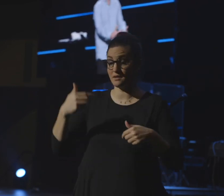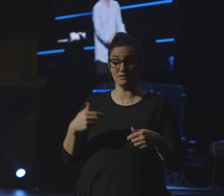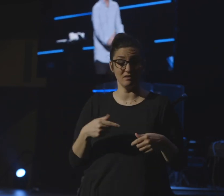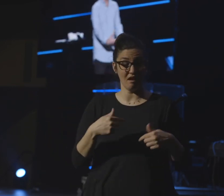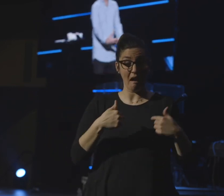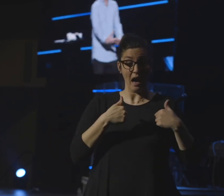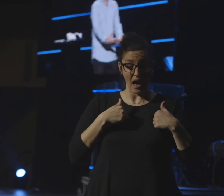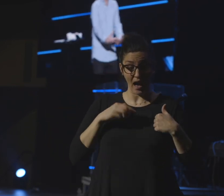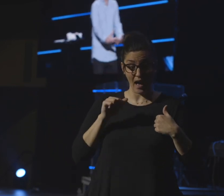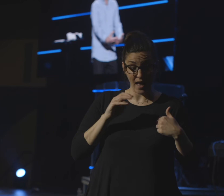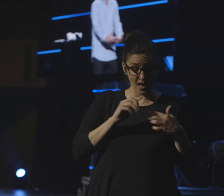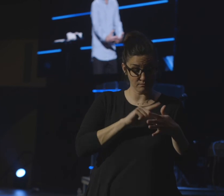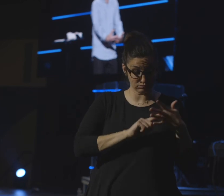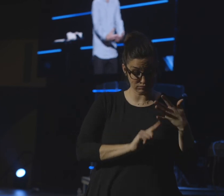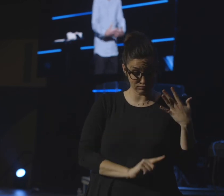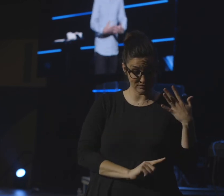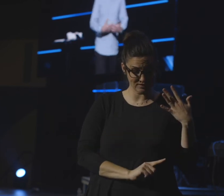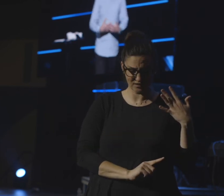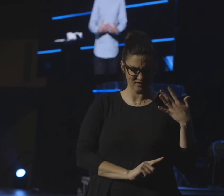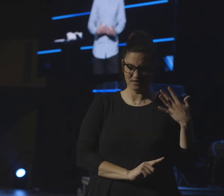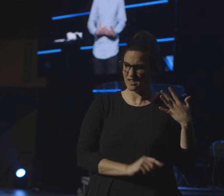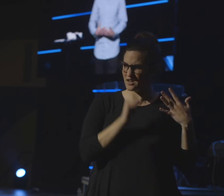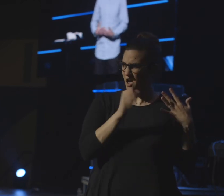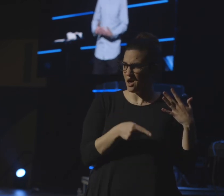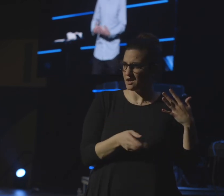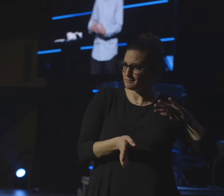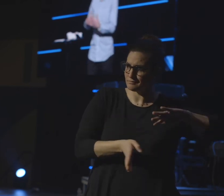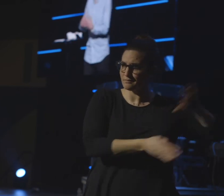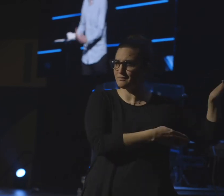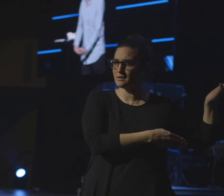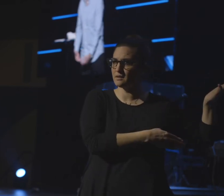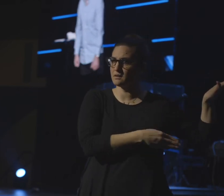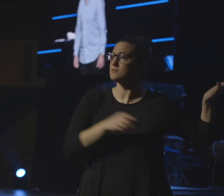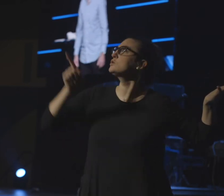basic Christianity. Right? You're